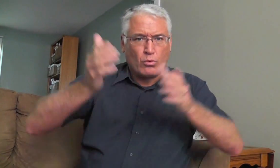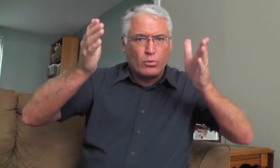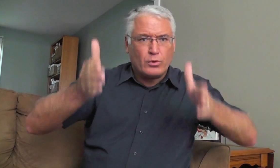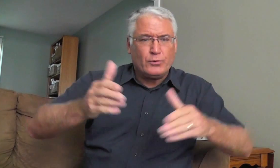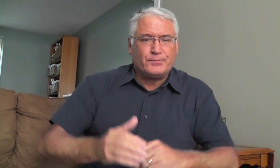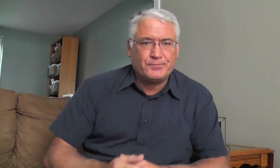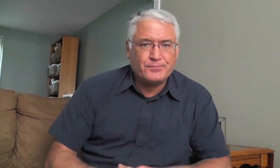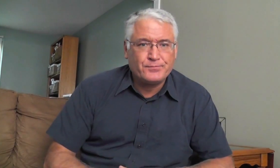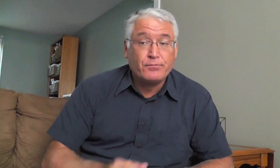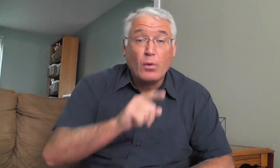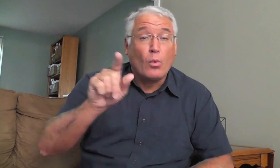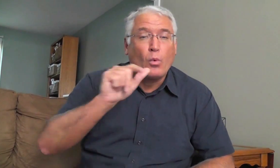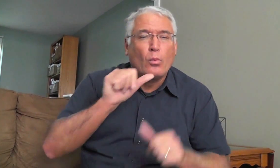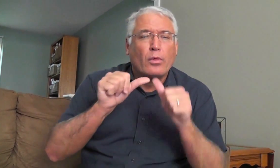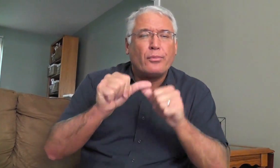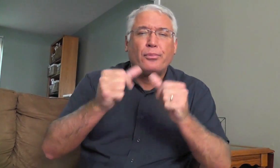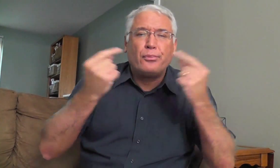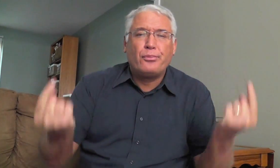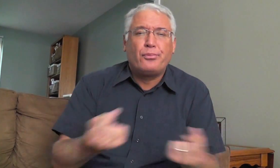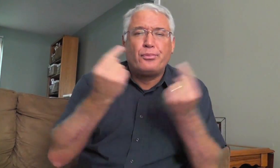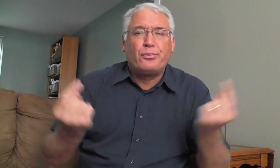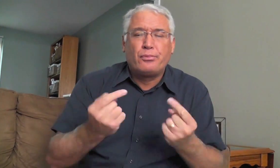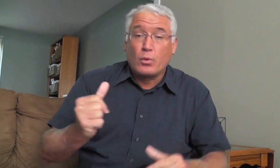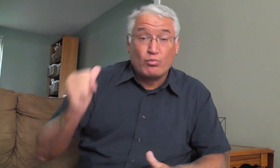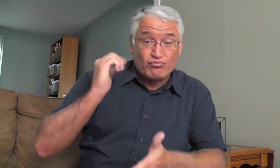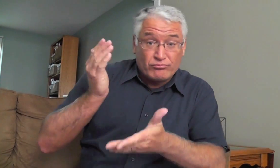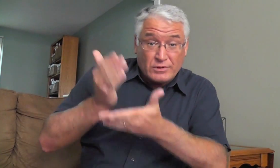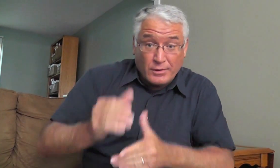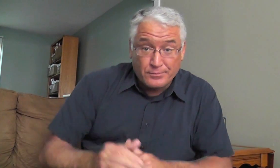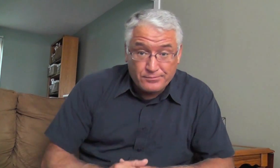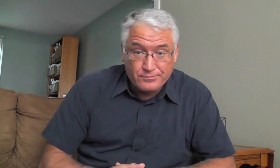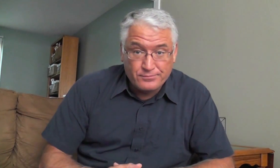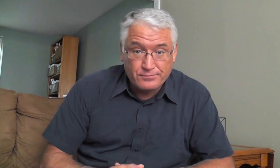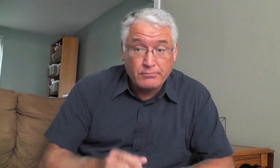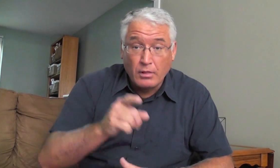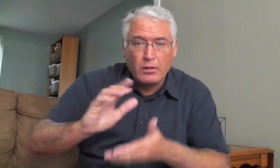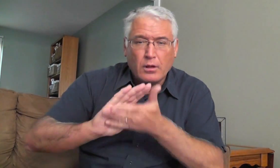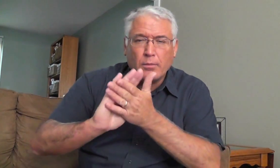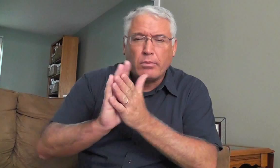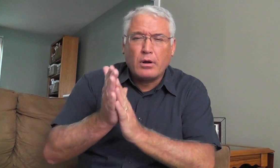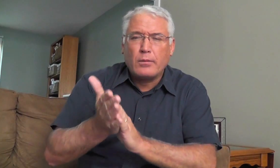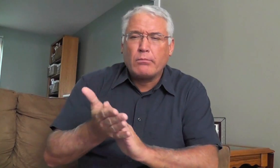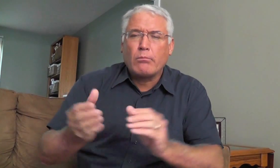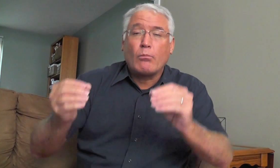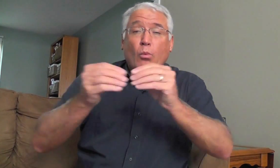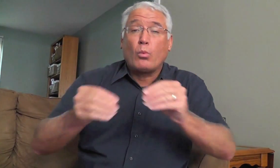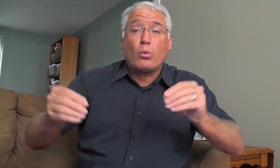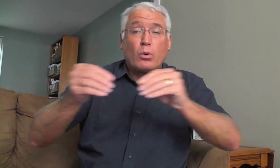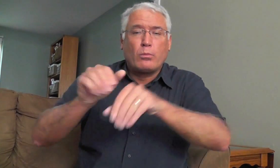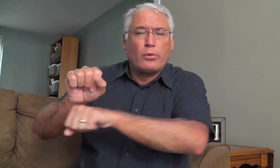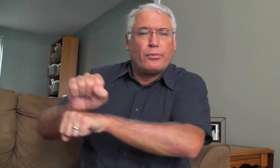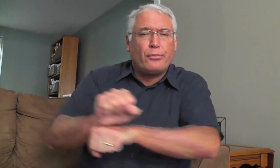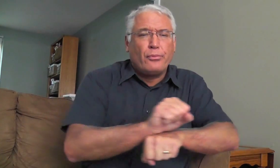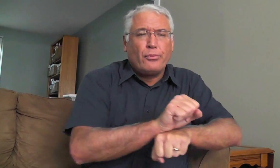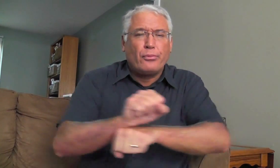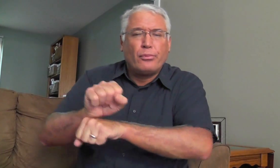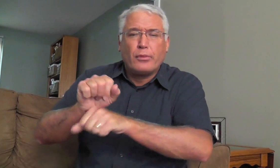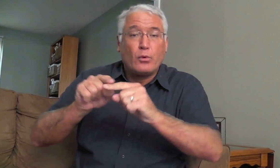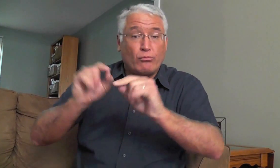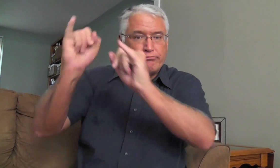our Creator. Those who continue in sin and refuse to stop, they become more and more enslaved